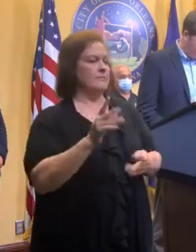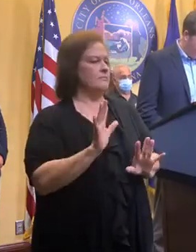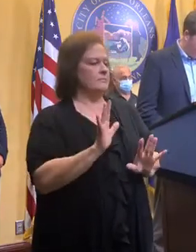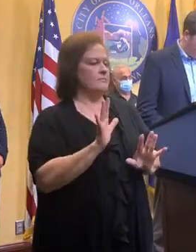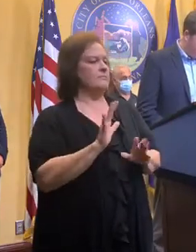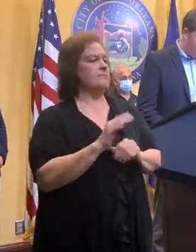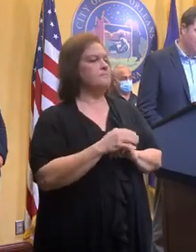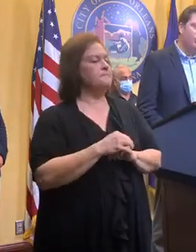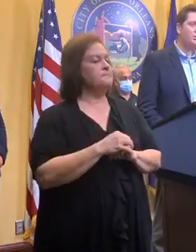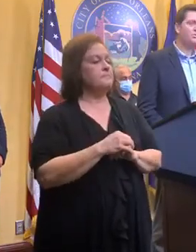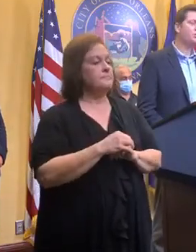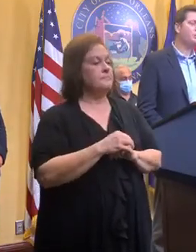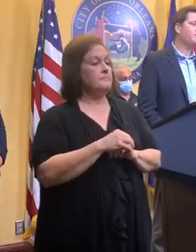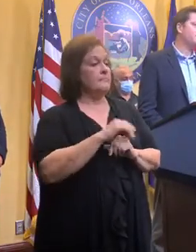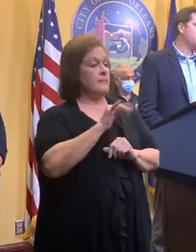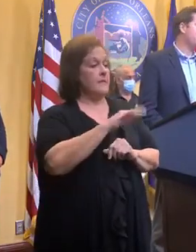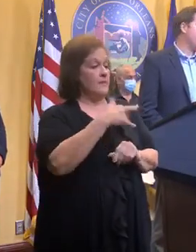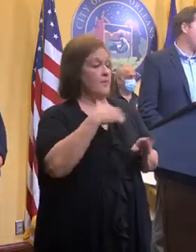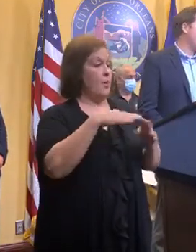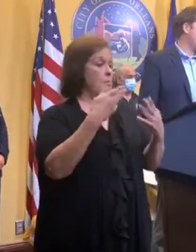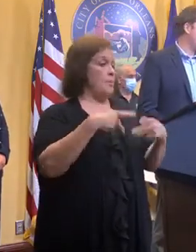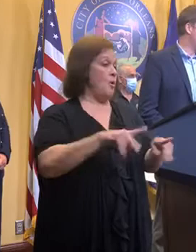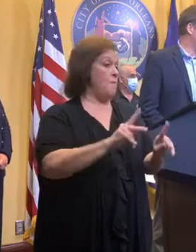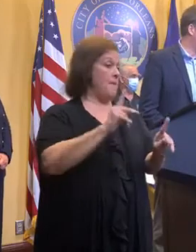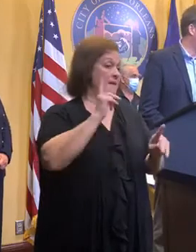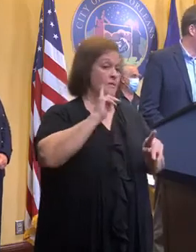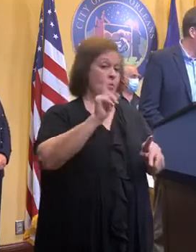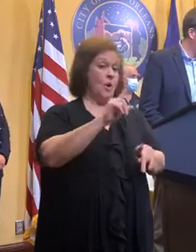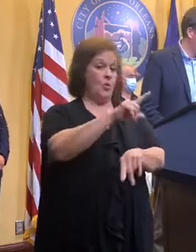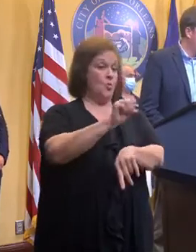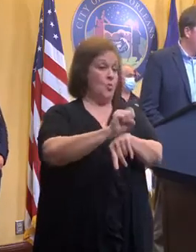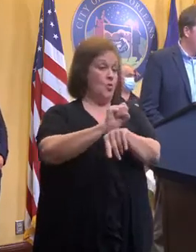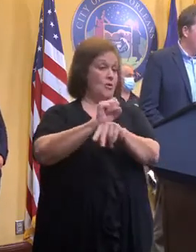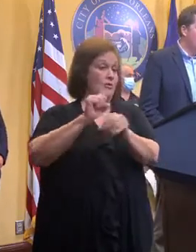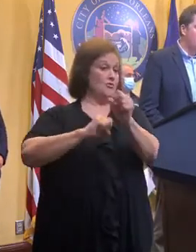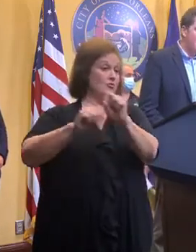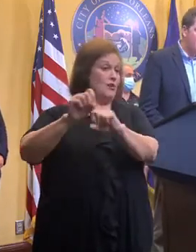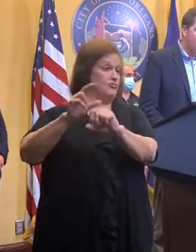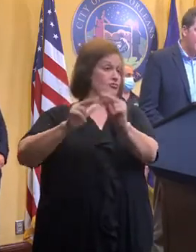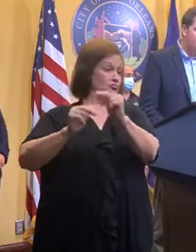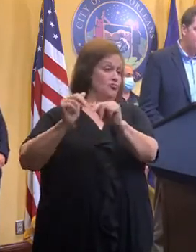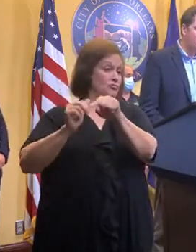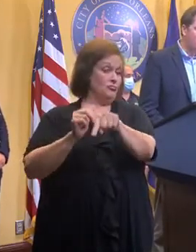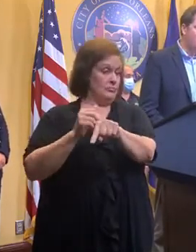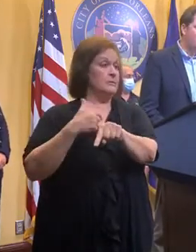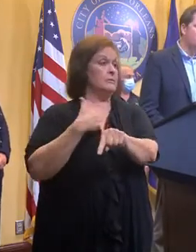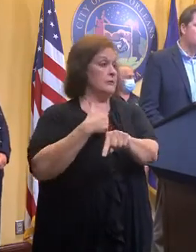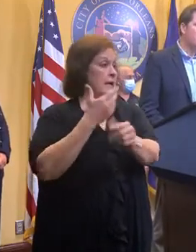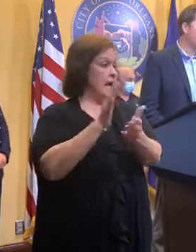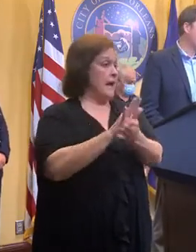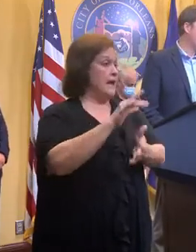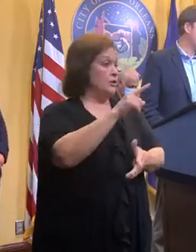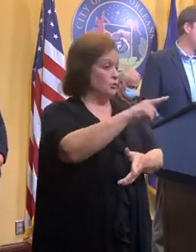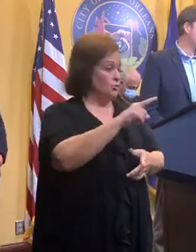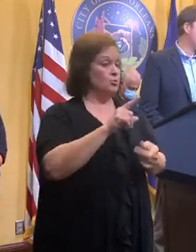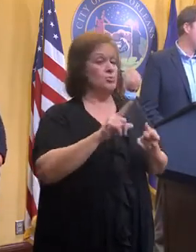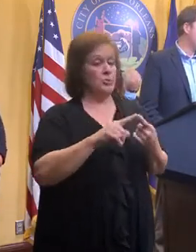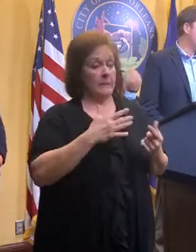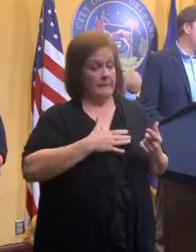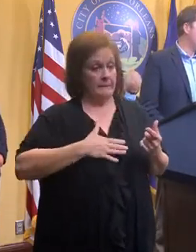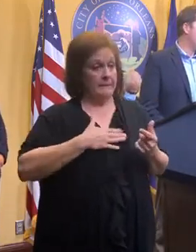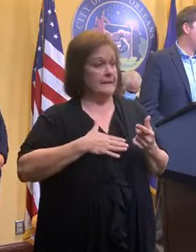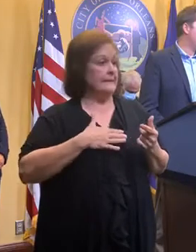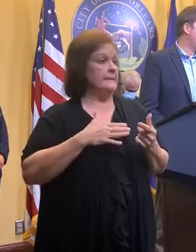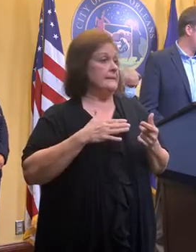the place. If you have an open permit for a job site, you received a notice on Monday asking you to prepare your job site